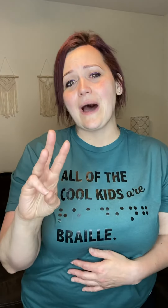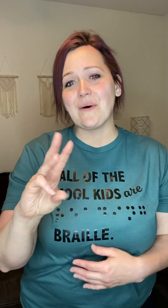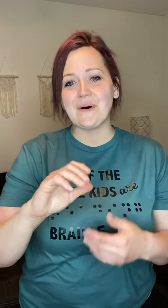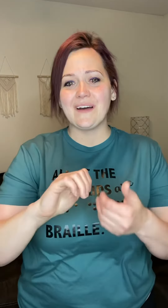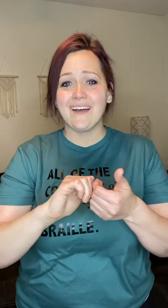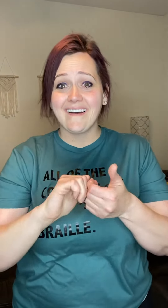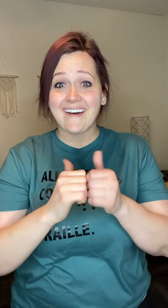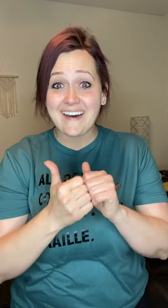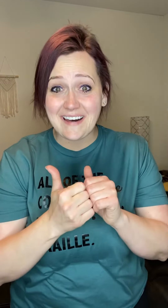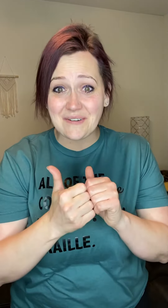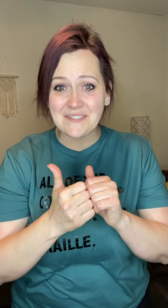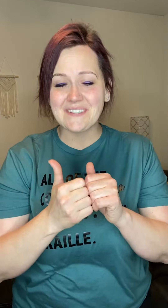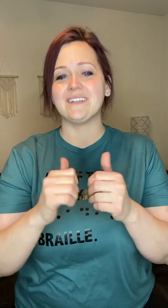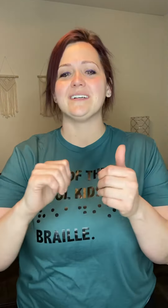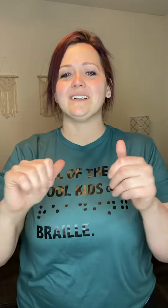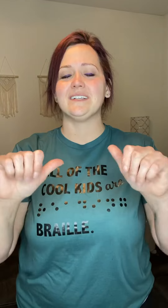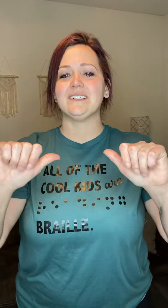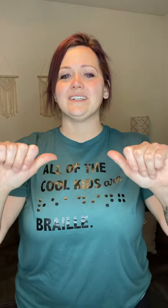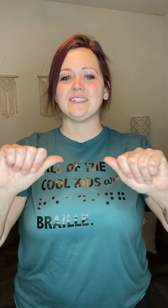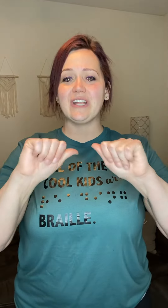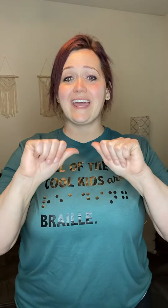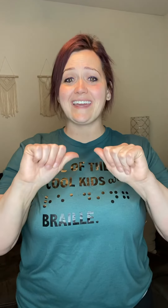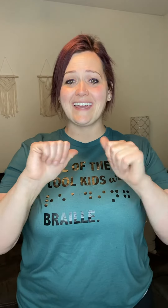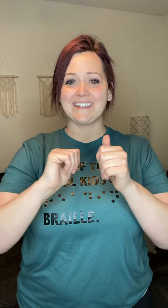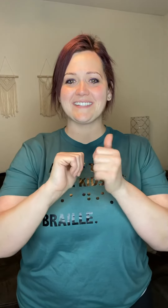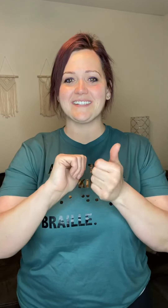How? How? A hands.